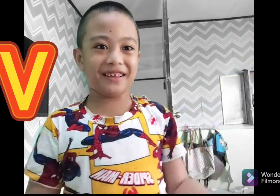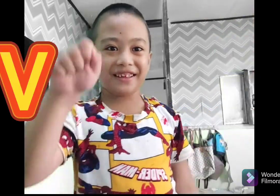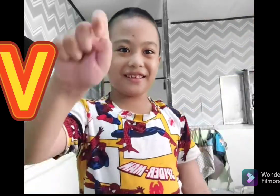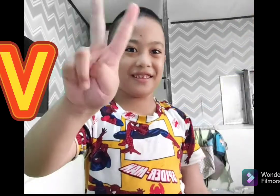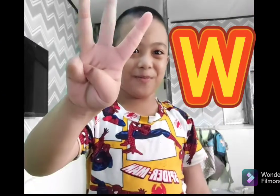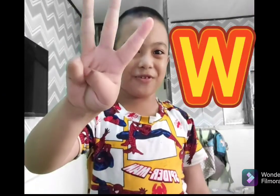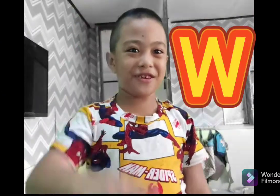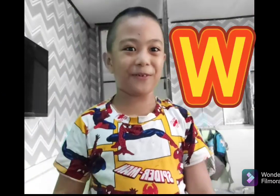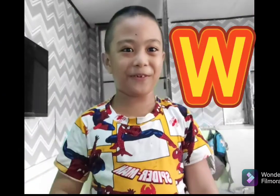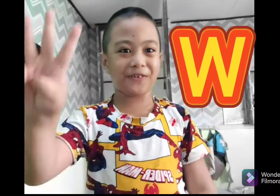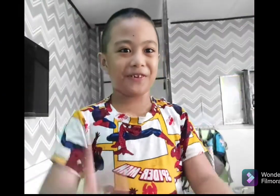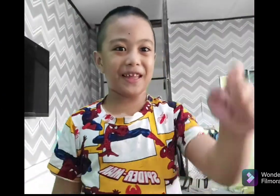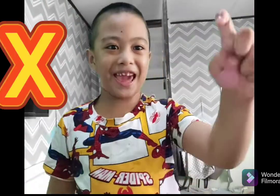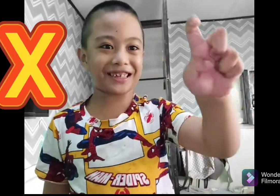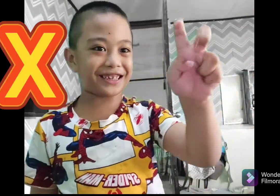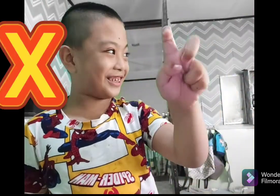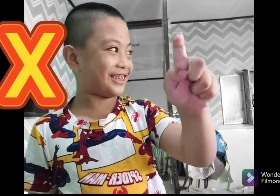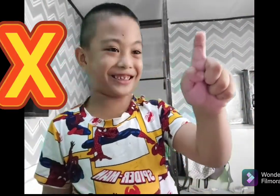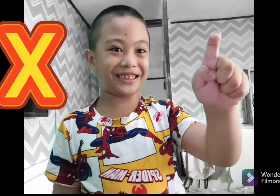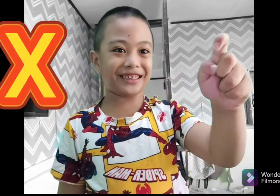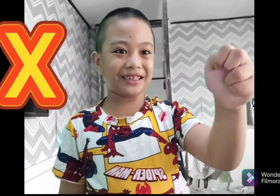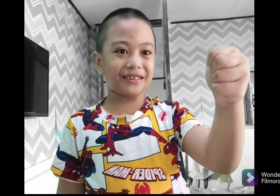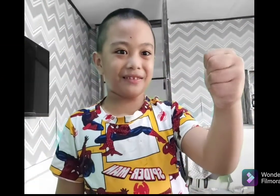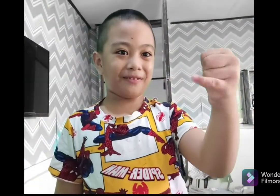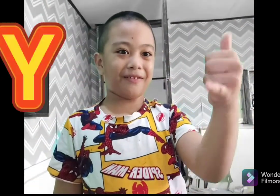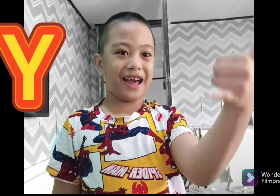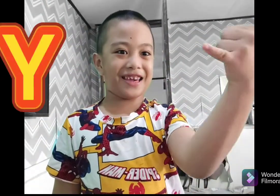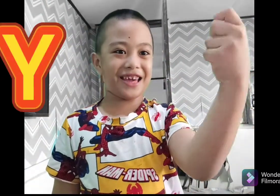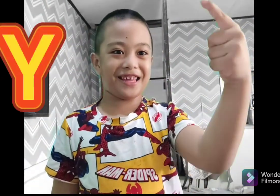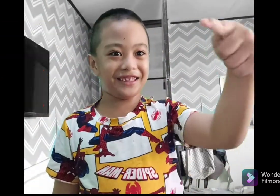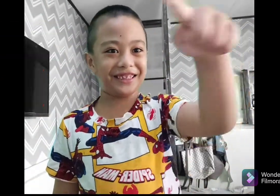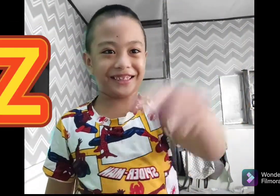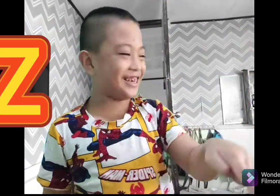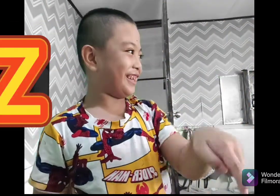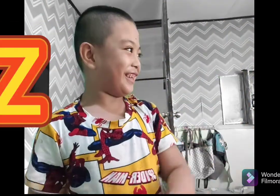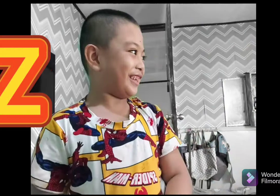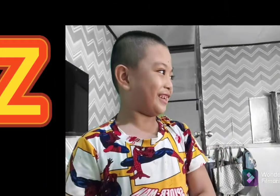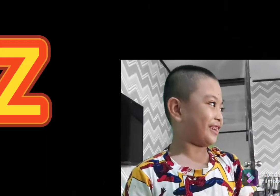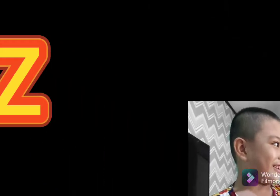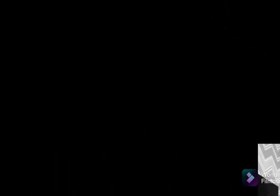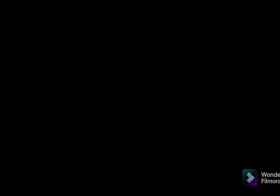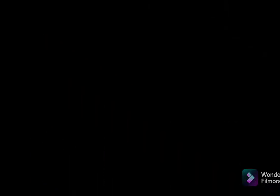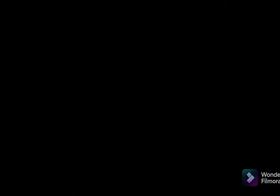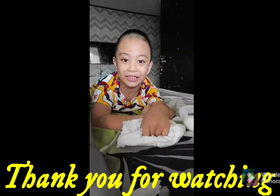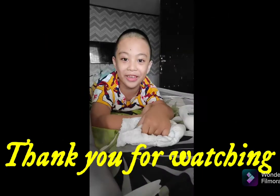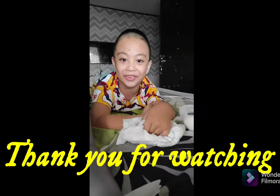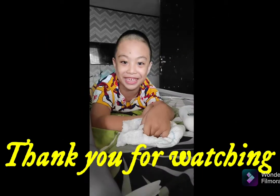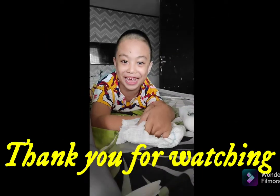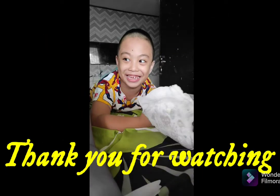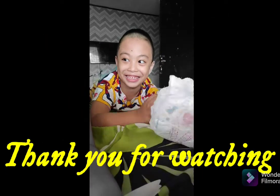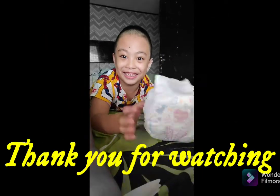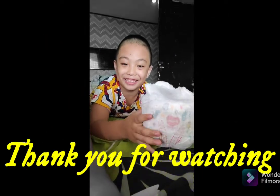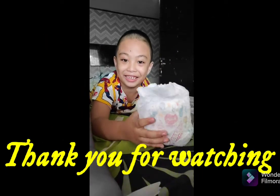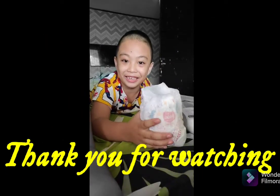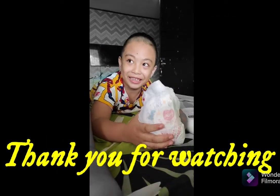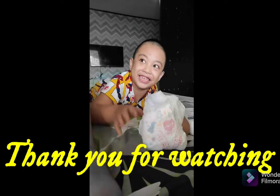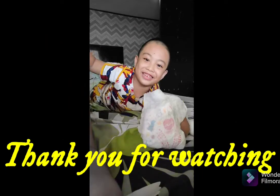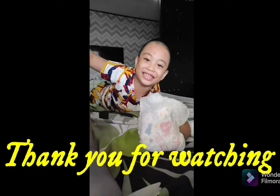-W-X-Y-N-Z Thank you guys for watching! Thank you! Thanks watching guys! See you next vlog! See you next